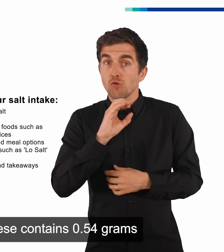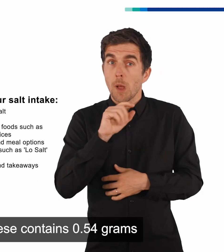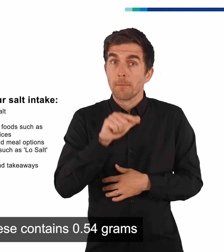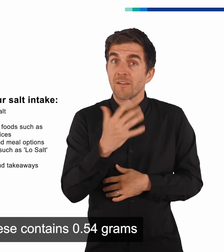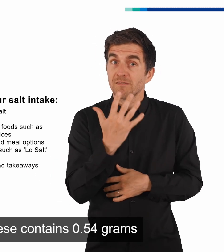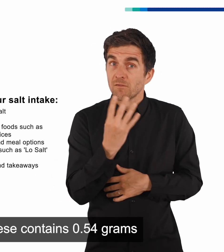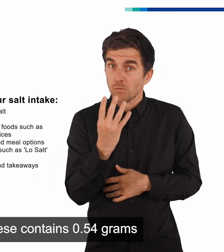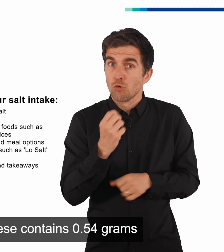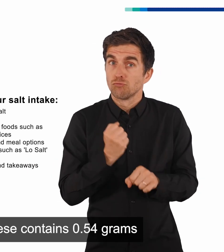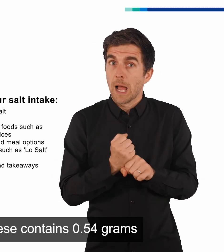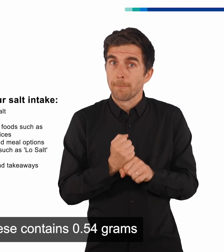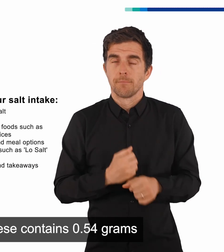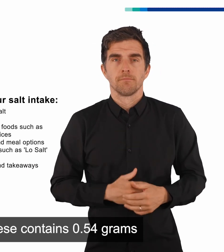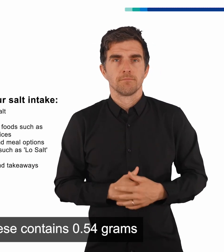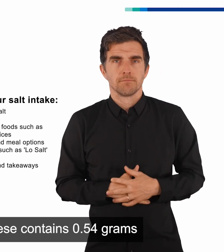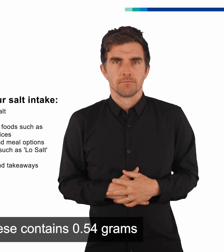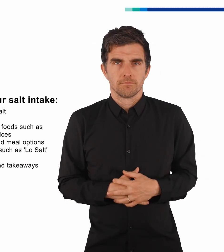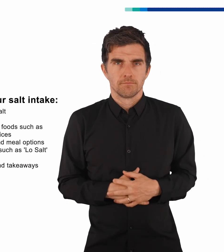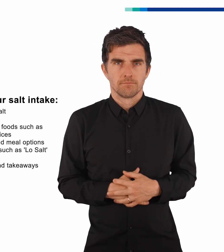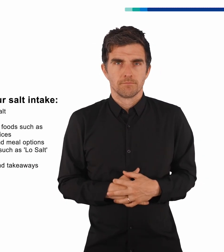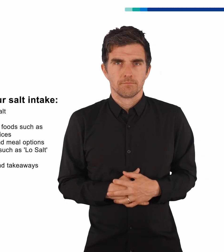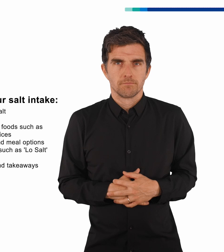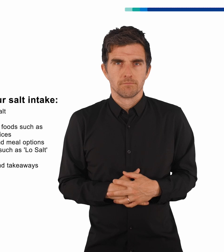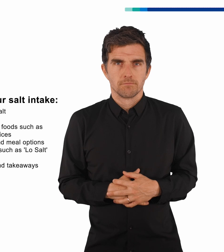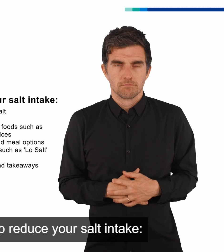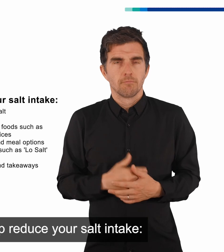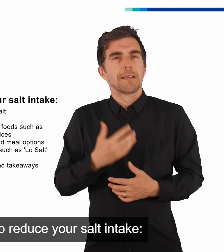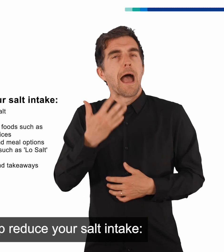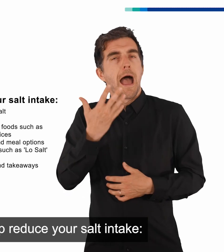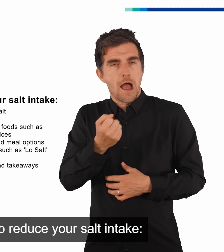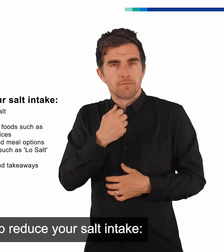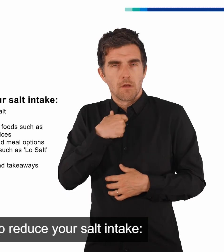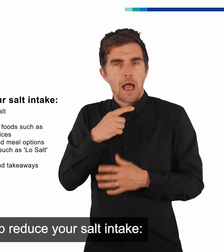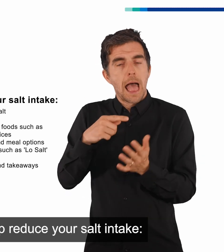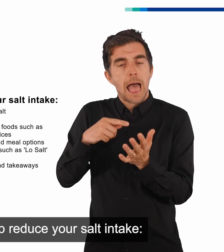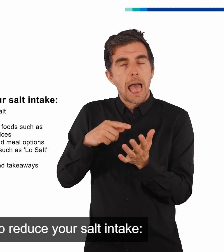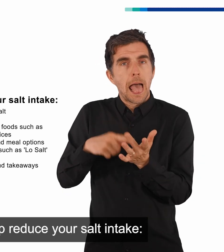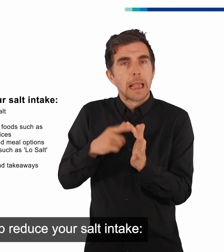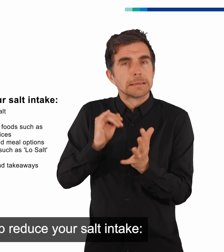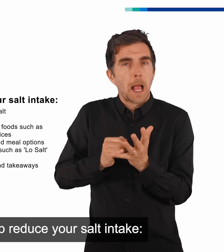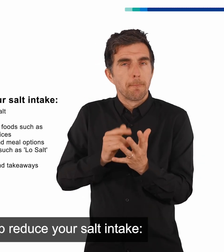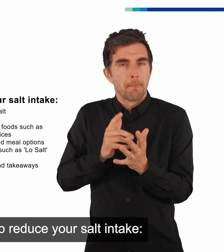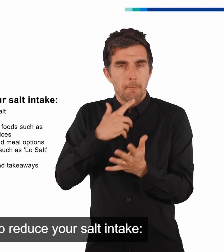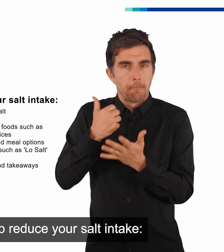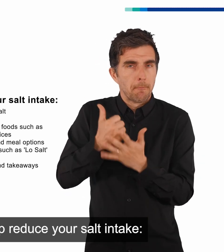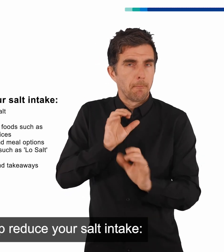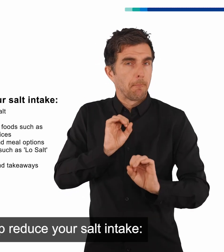cooking. Use other items to flavour food, such as garlic, herbs, lemon and